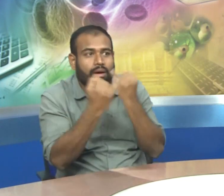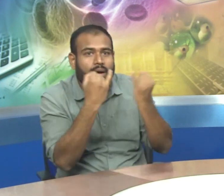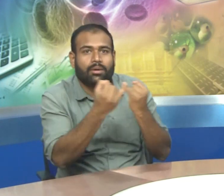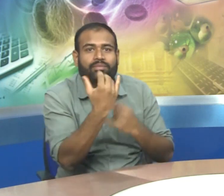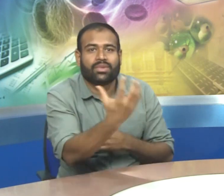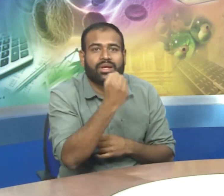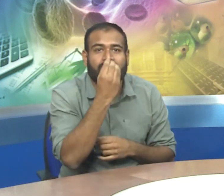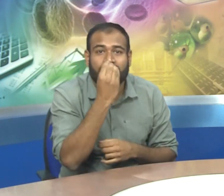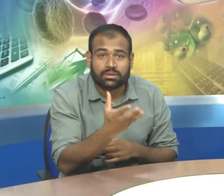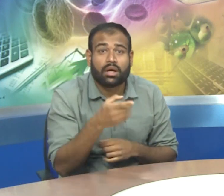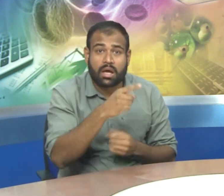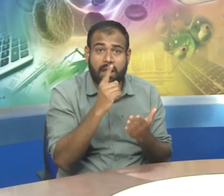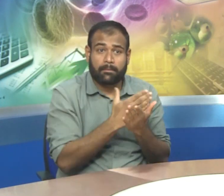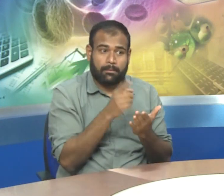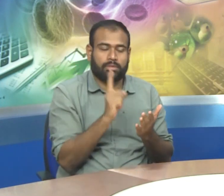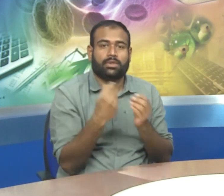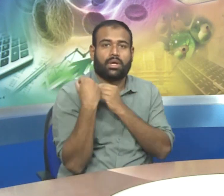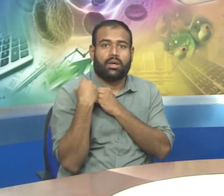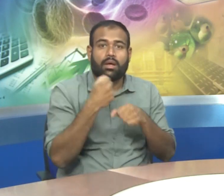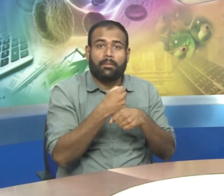evaluation of reference sections, etc.